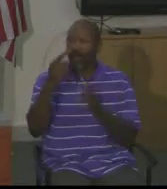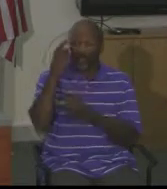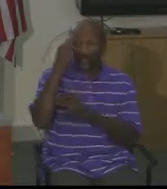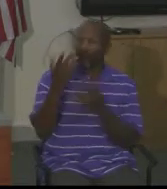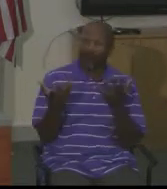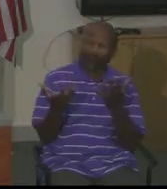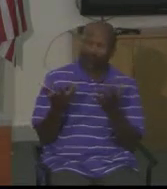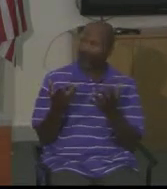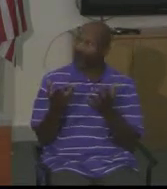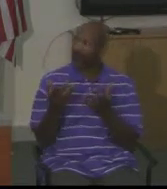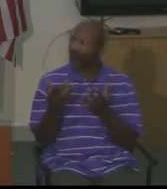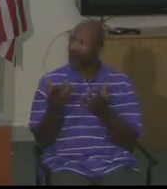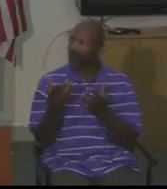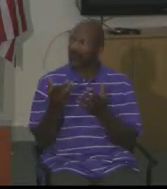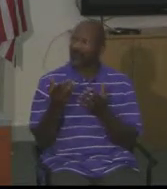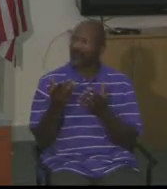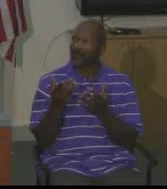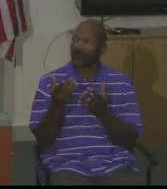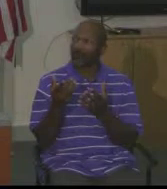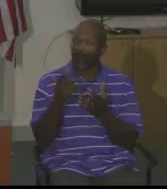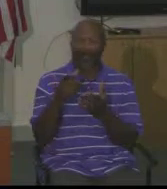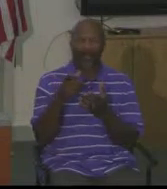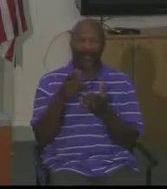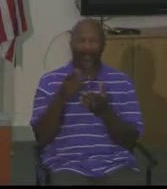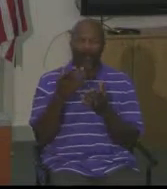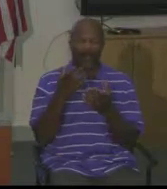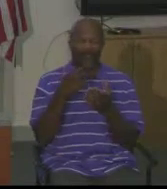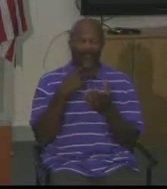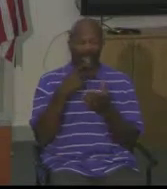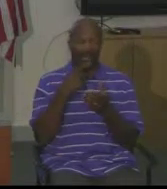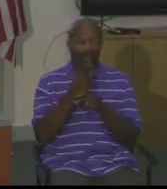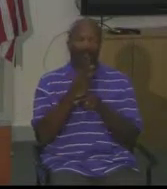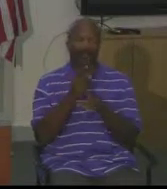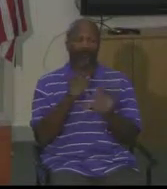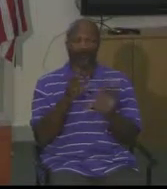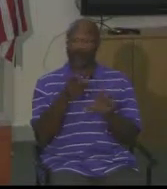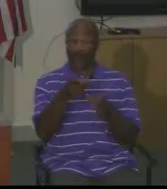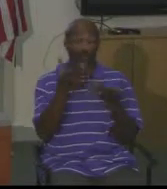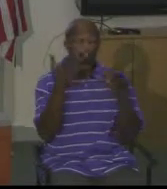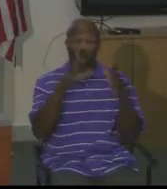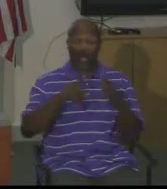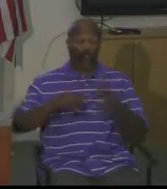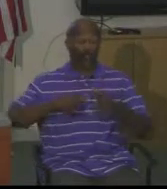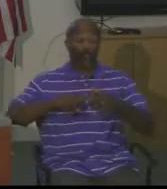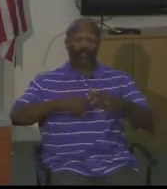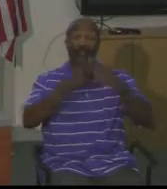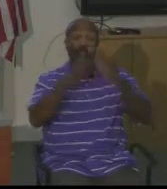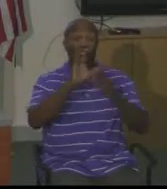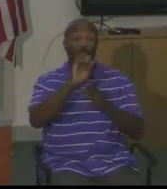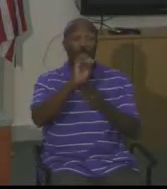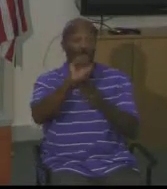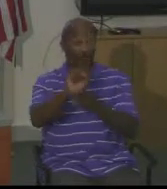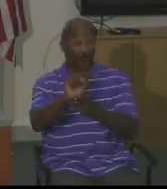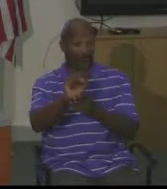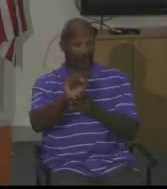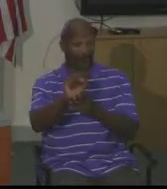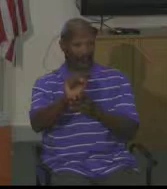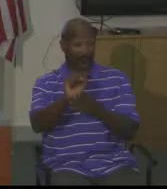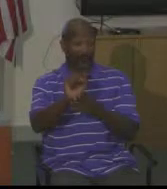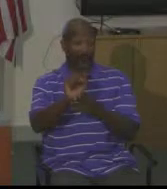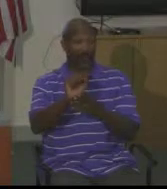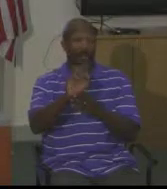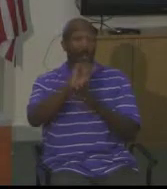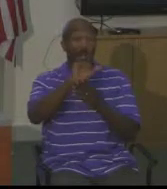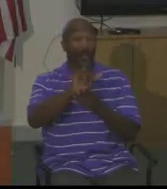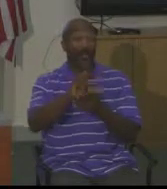go, I'll say this correctly. You don't want to start up an operating system